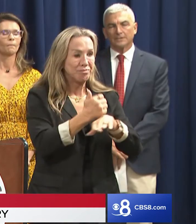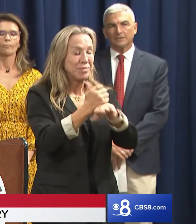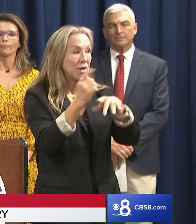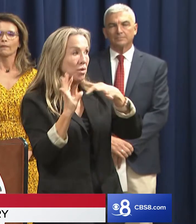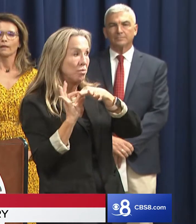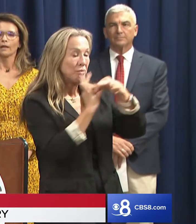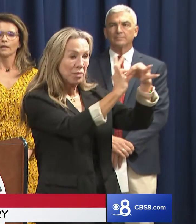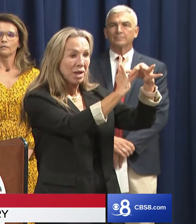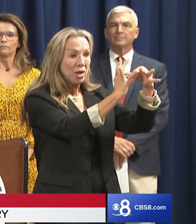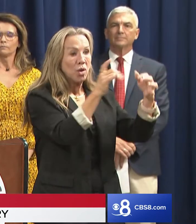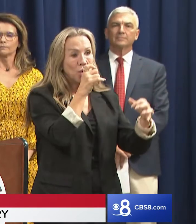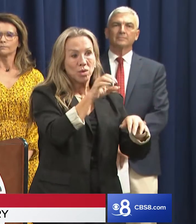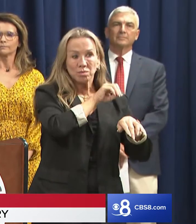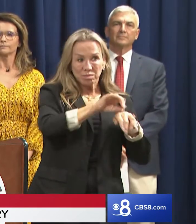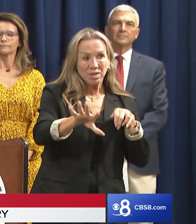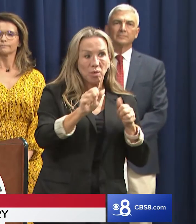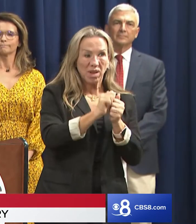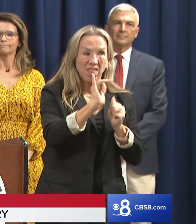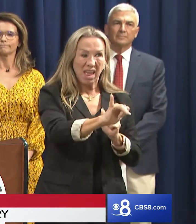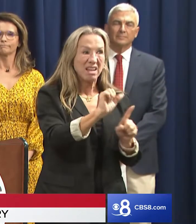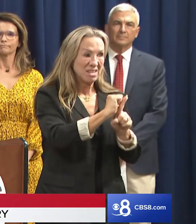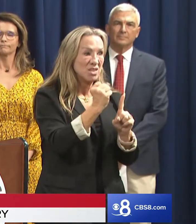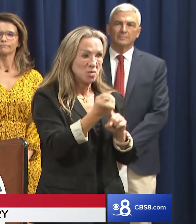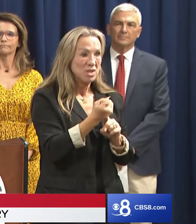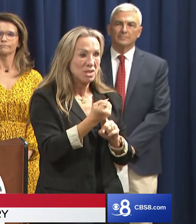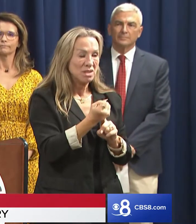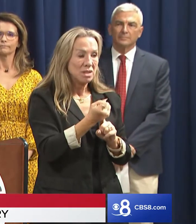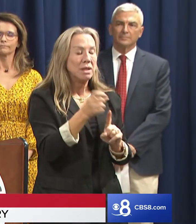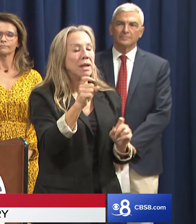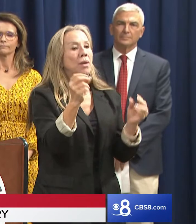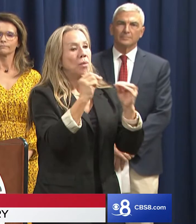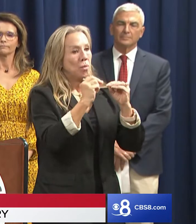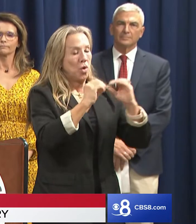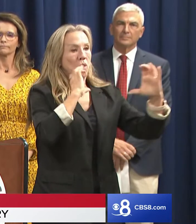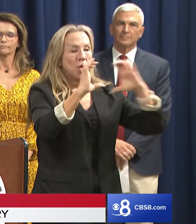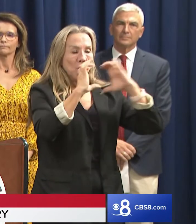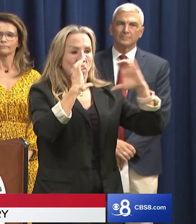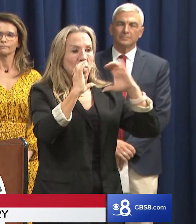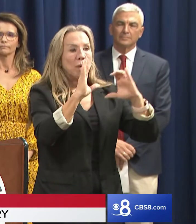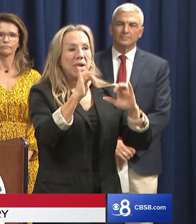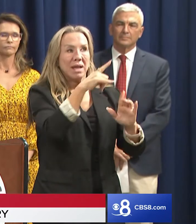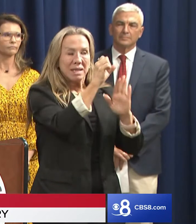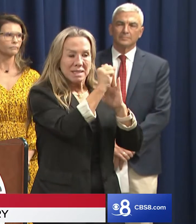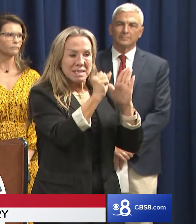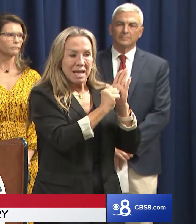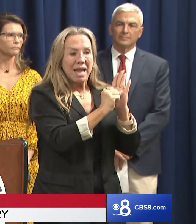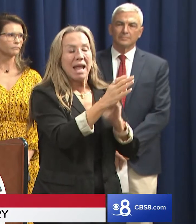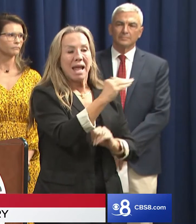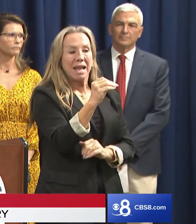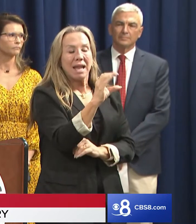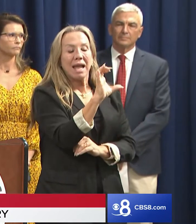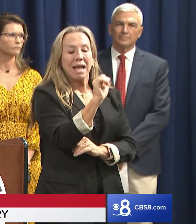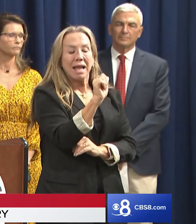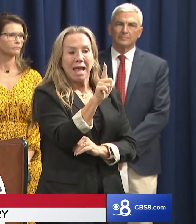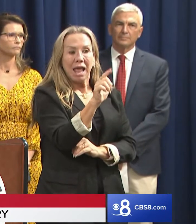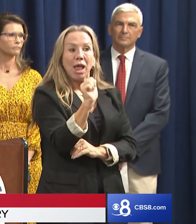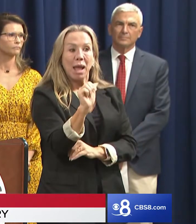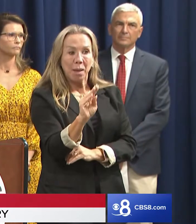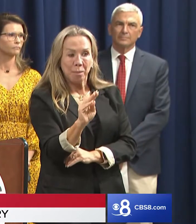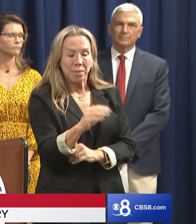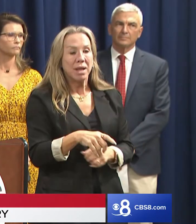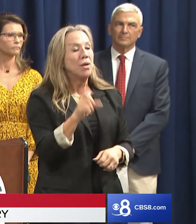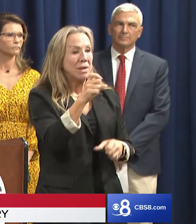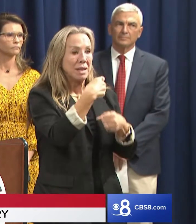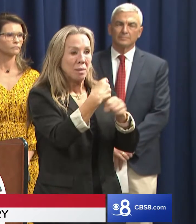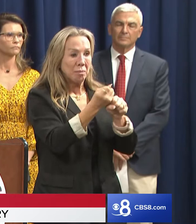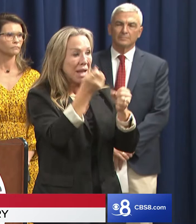more that have been impacted by this situation. And we need more communication and action by the state and Cal-Am. We need to be able to make